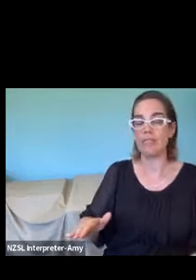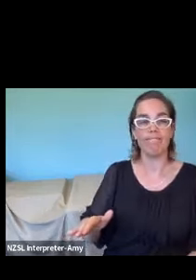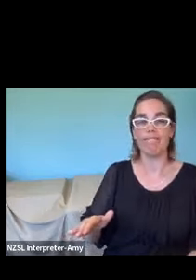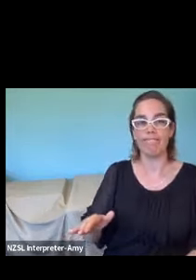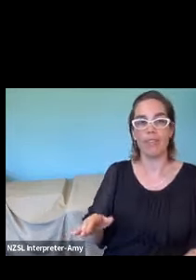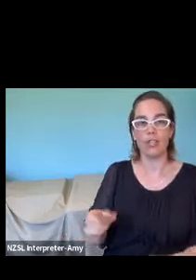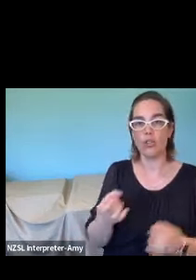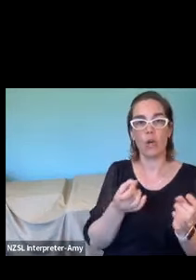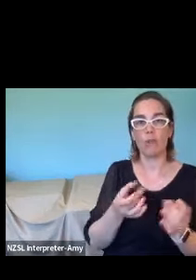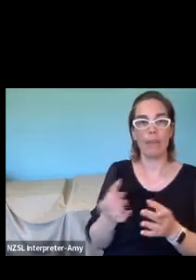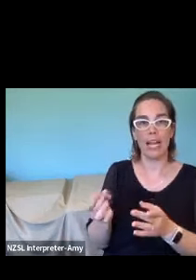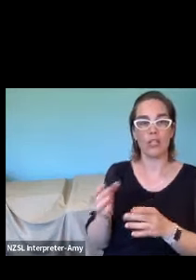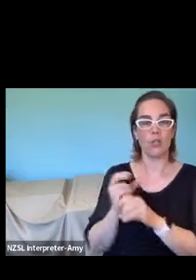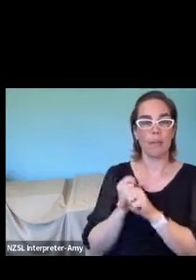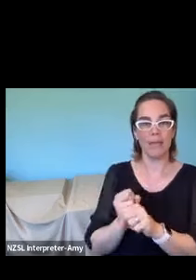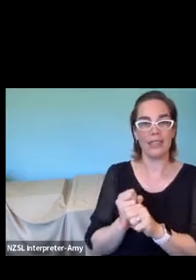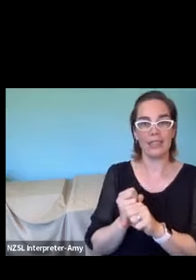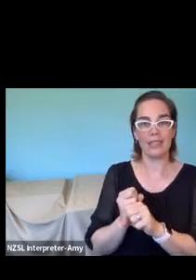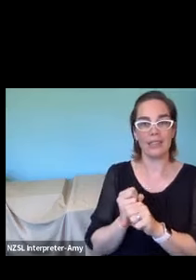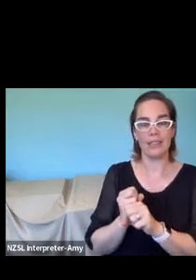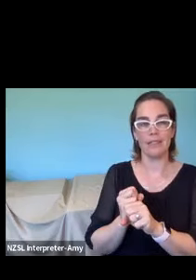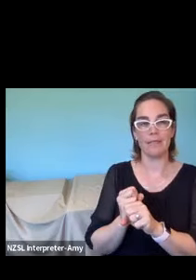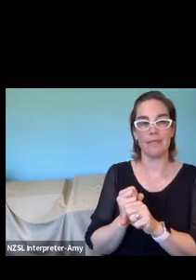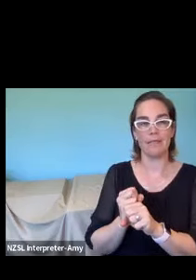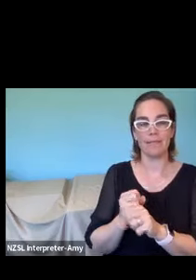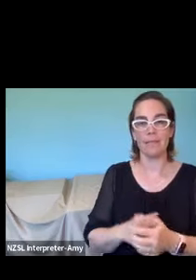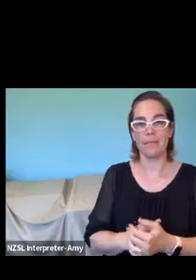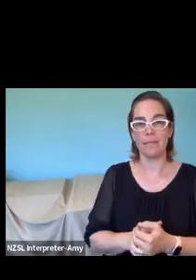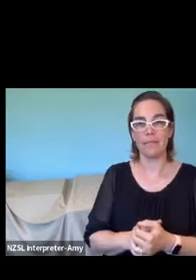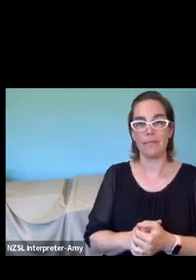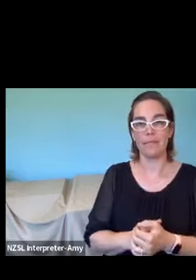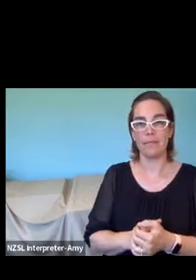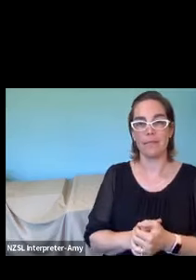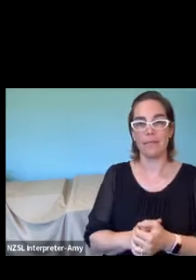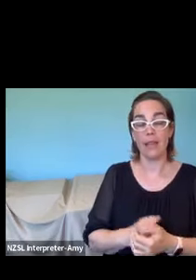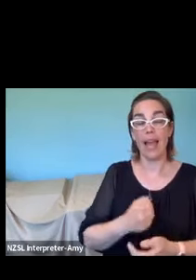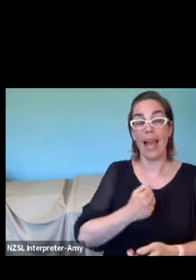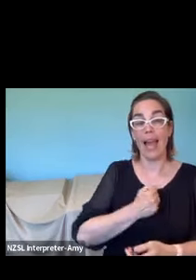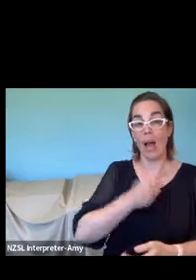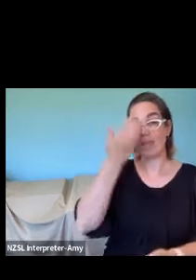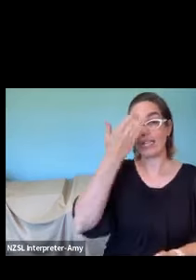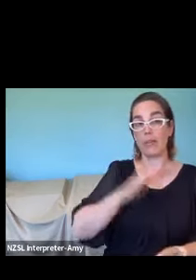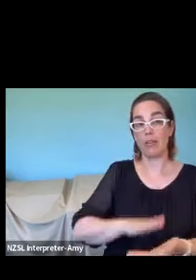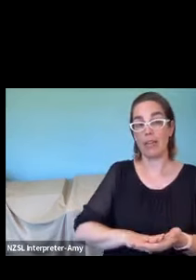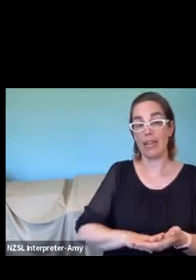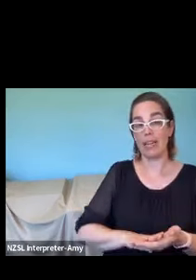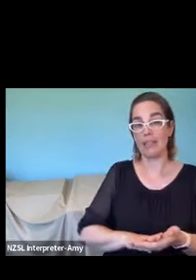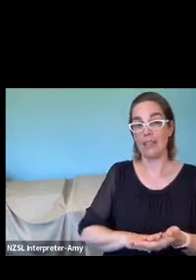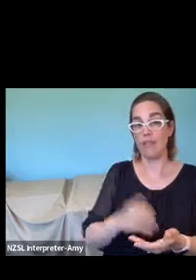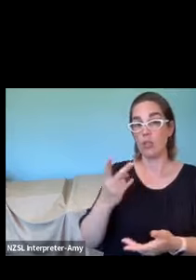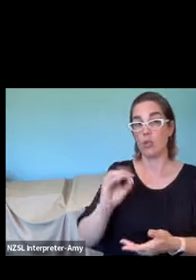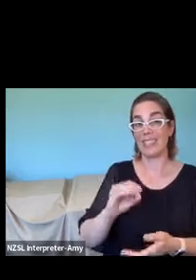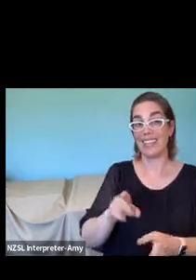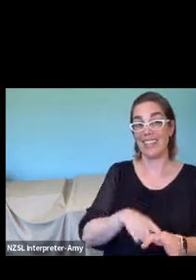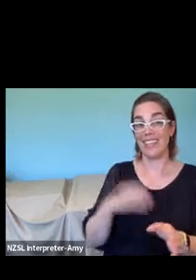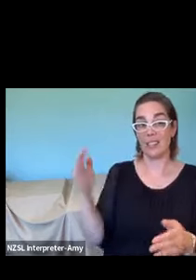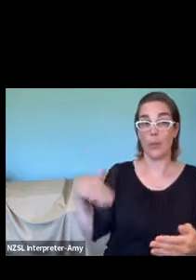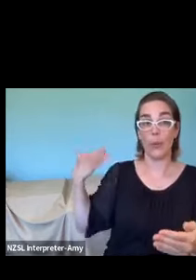make it happen. And certainly an experience of our families over the last 20 years is